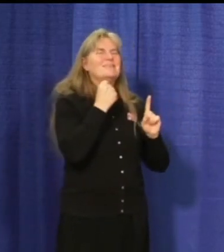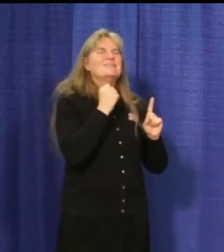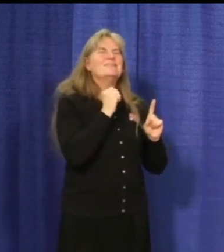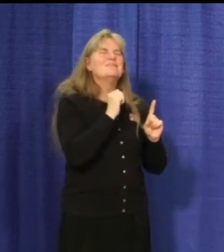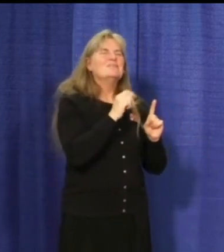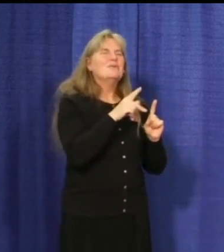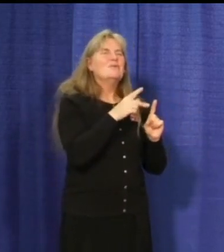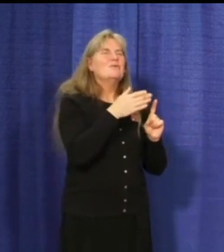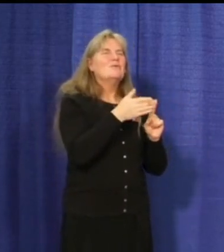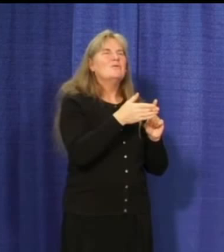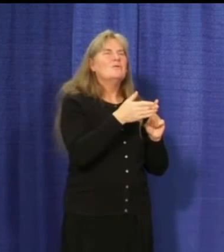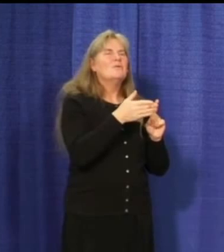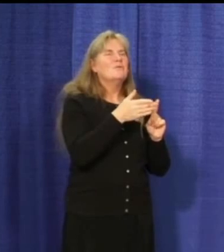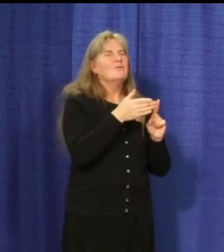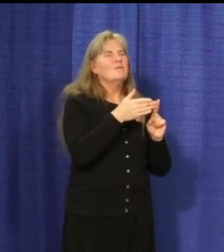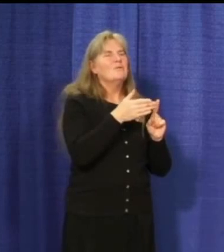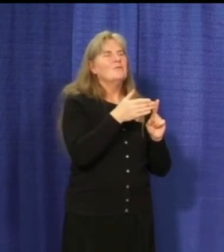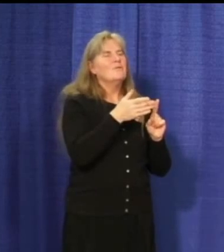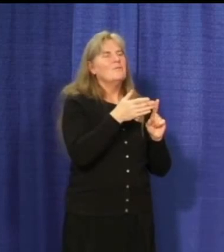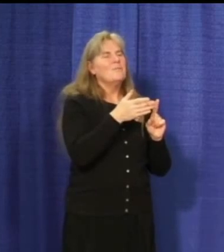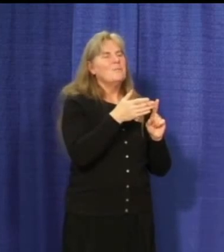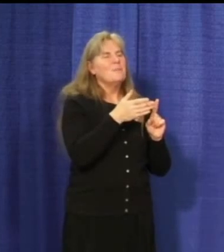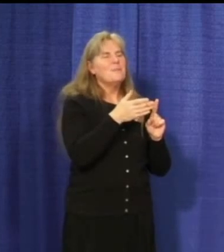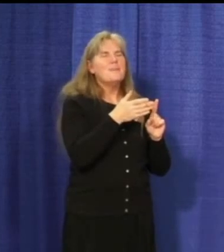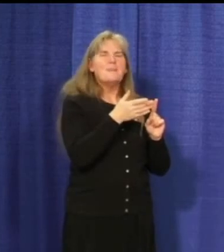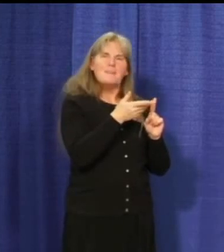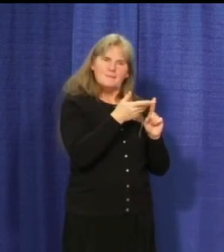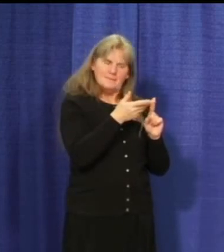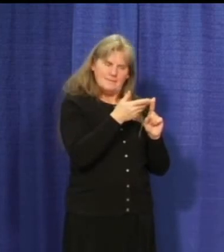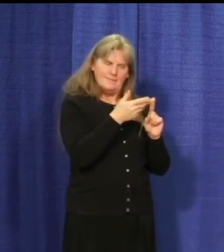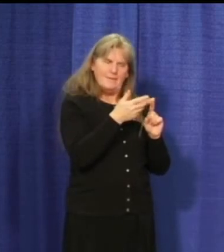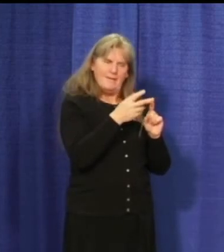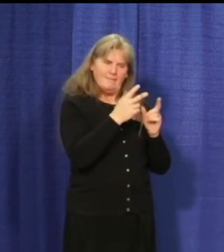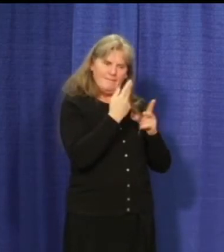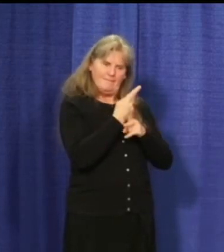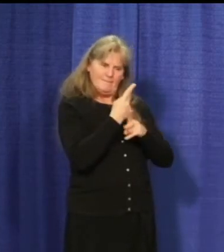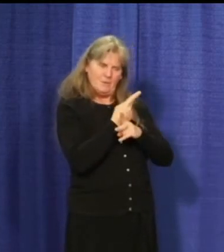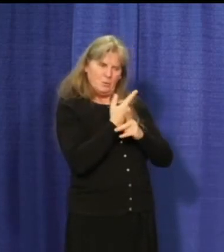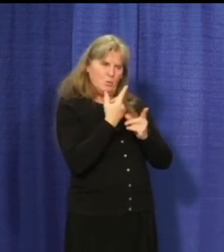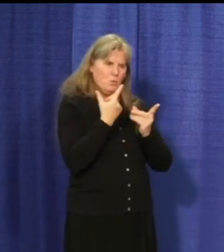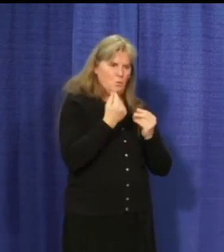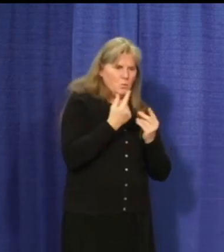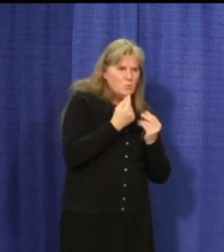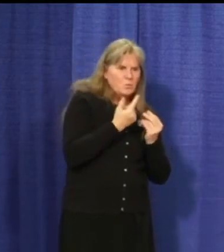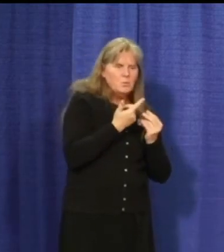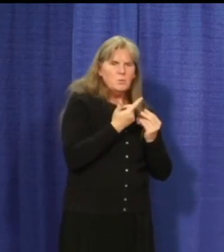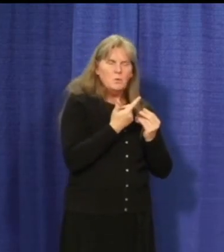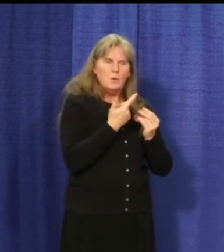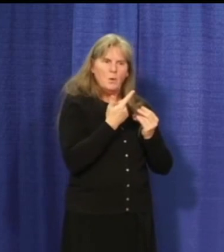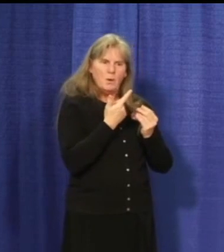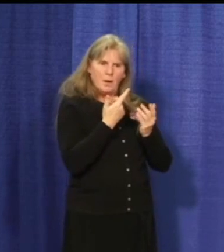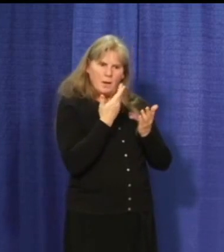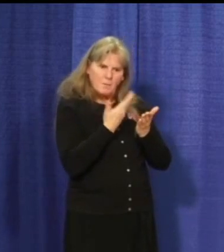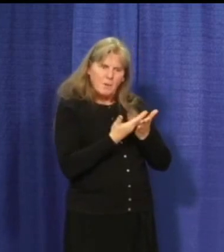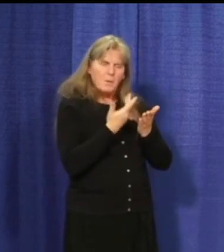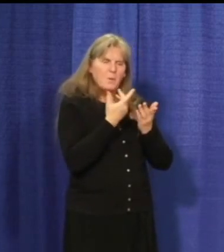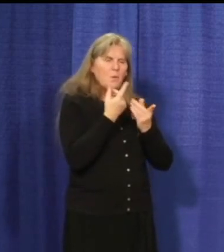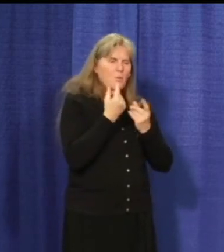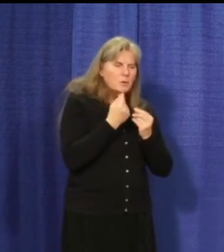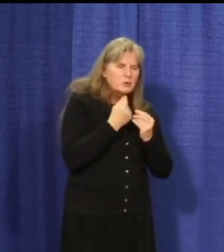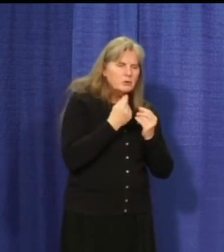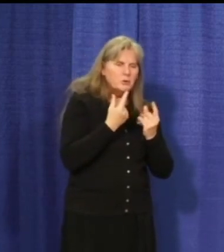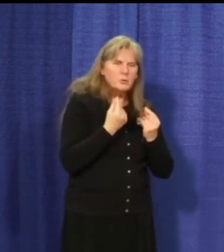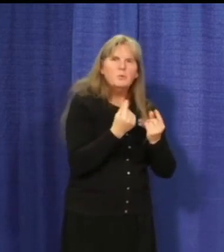It's also a time to show that to come back to what are the facts and what's the science and what's the best evidence.